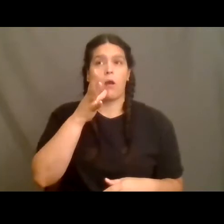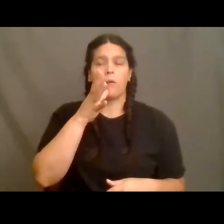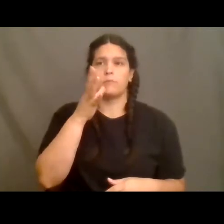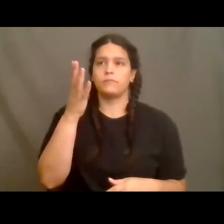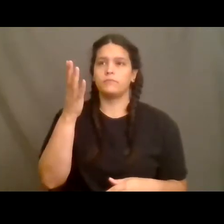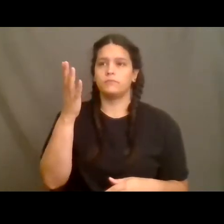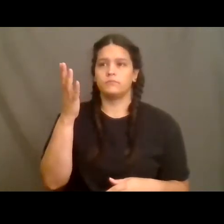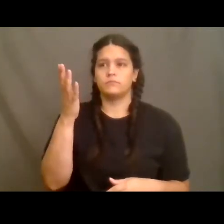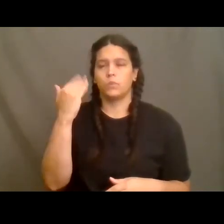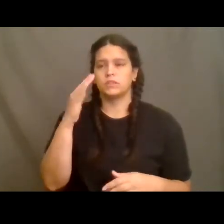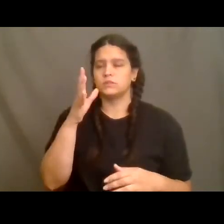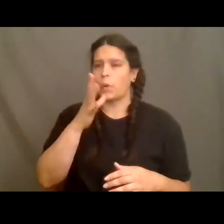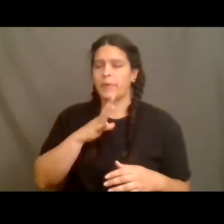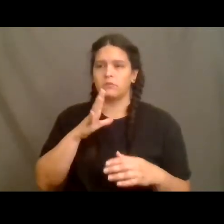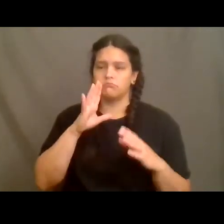When I talk about